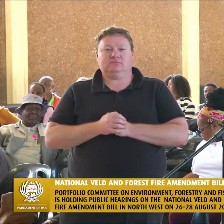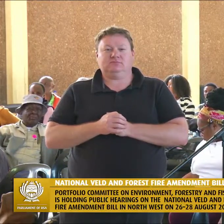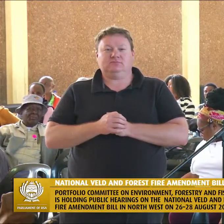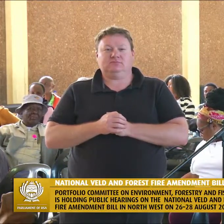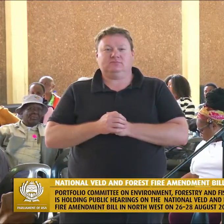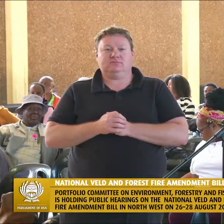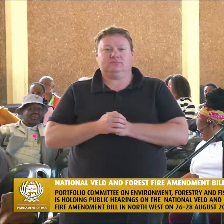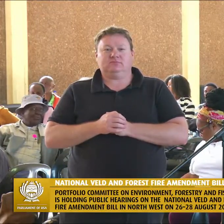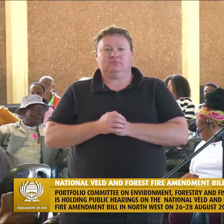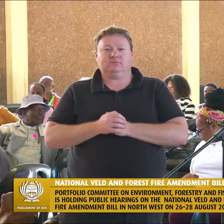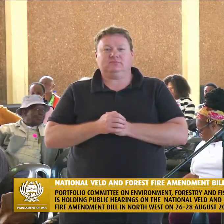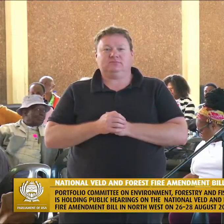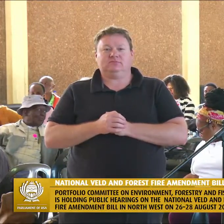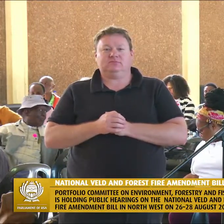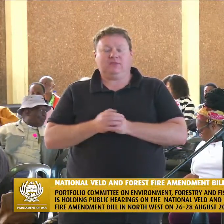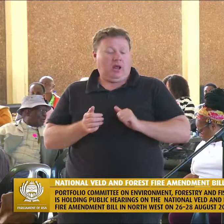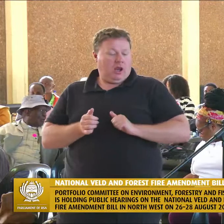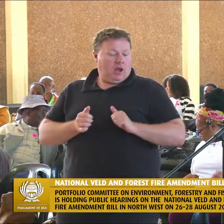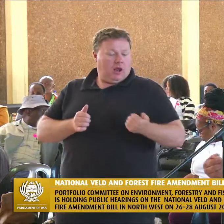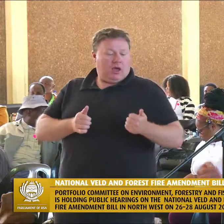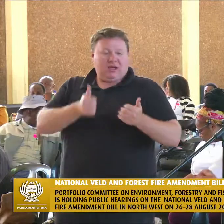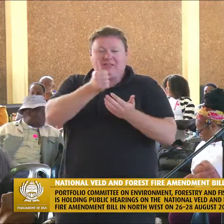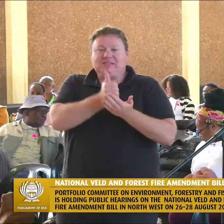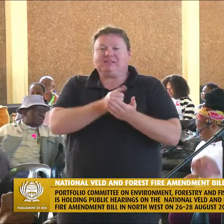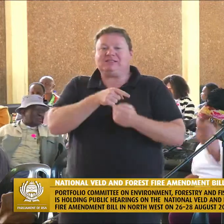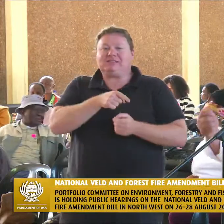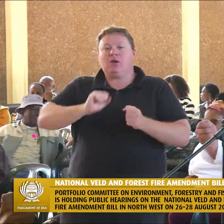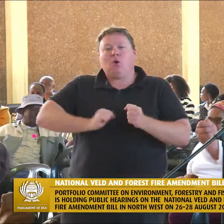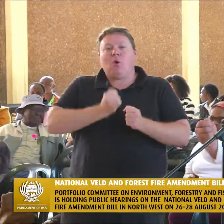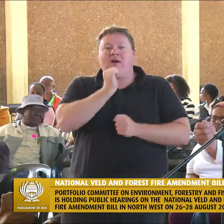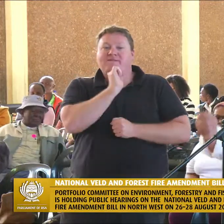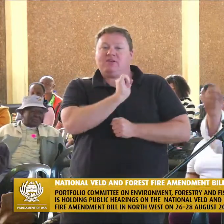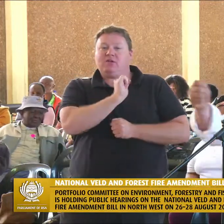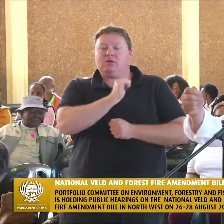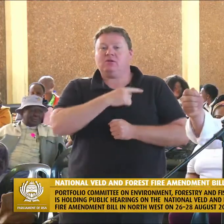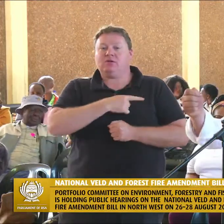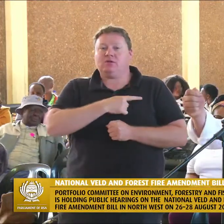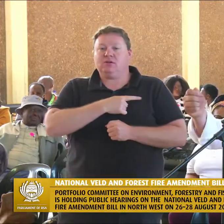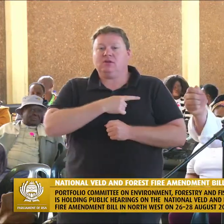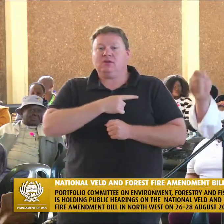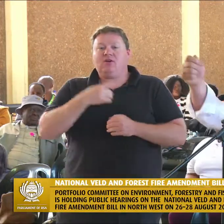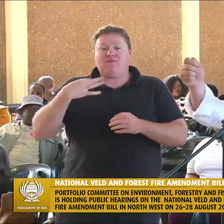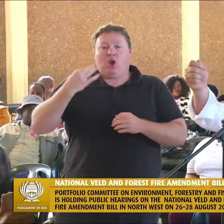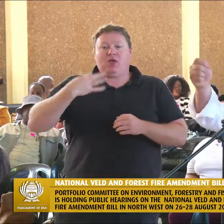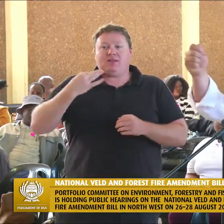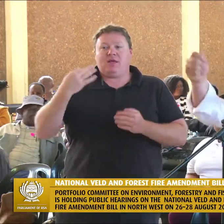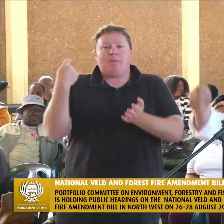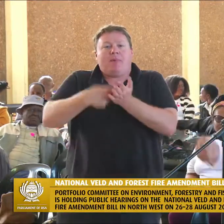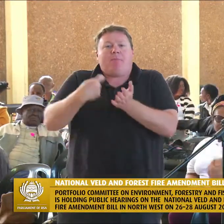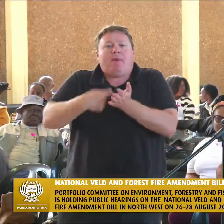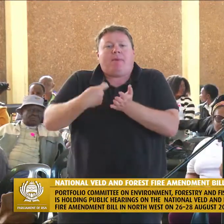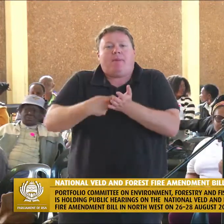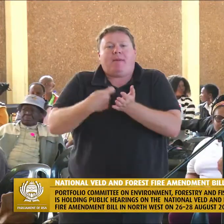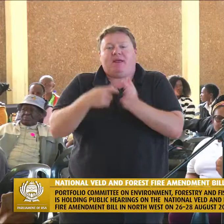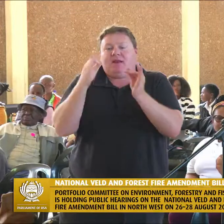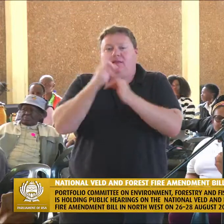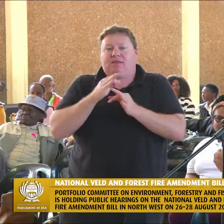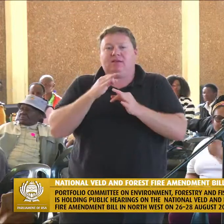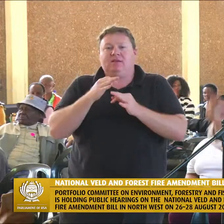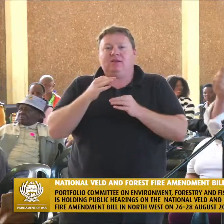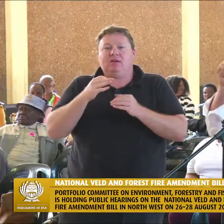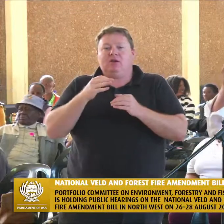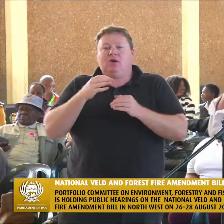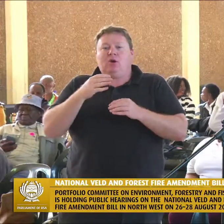sitting next to him is his wife who does invaluable work as a volunteer unpaid doing the work of the south african weather